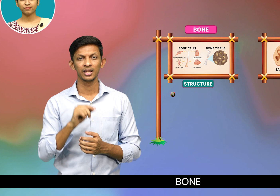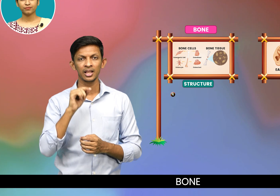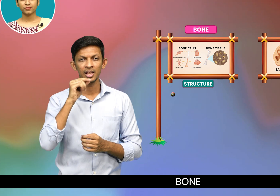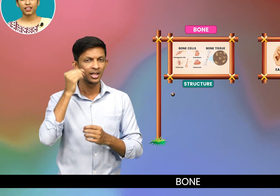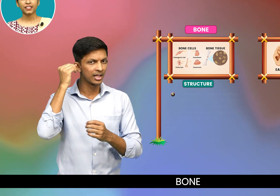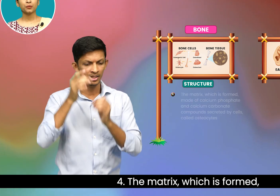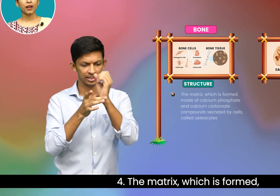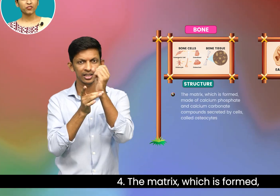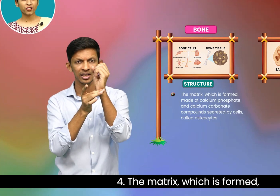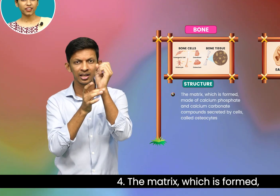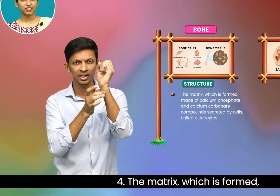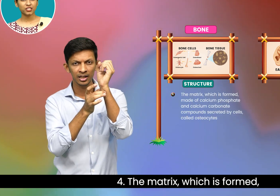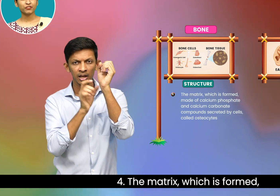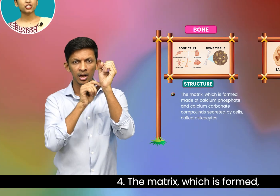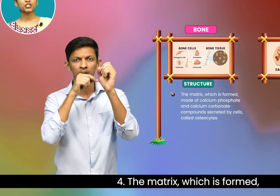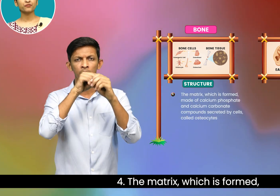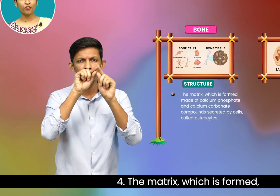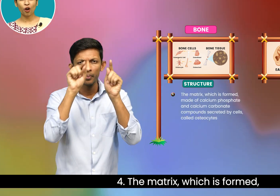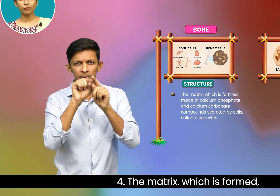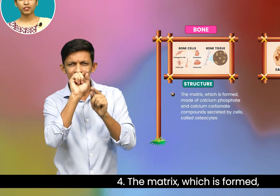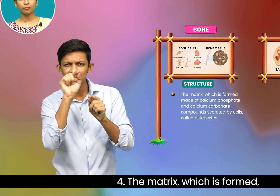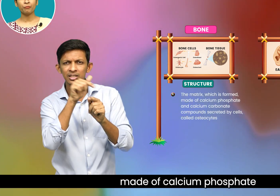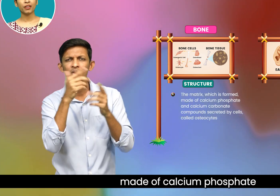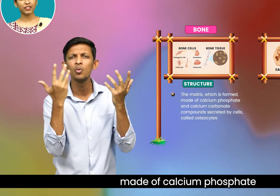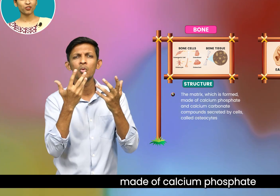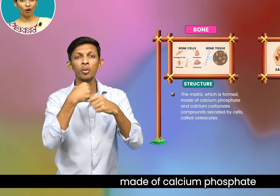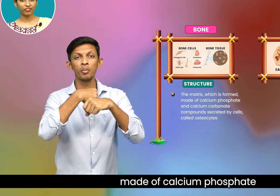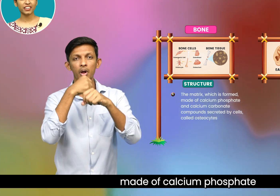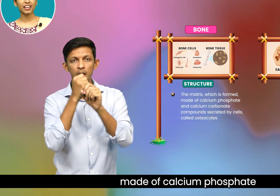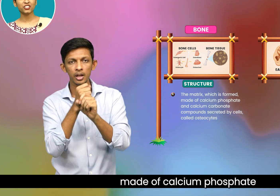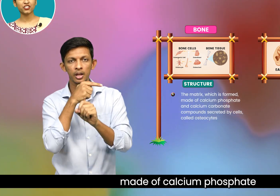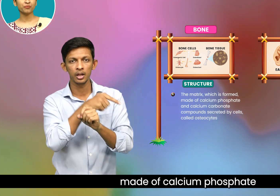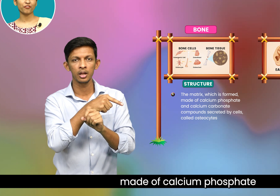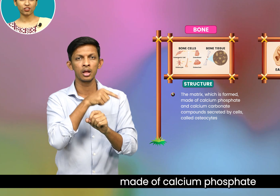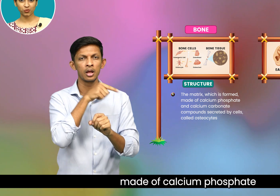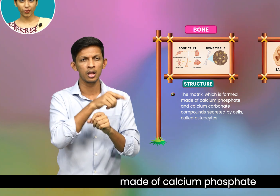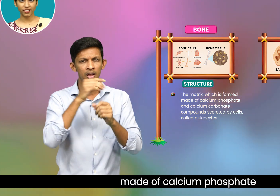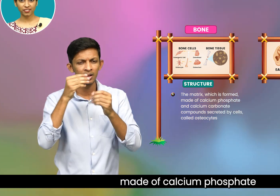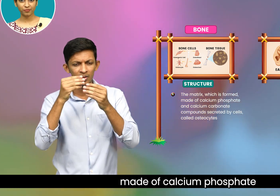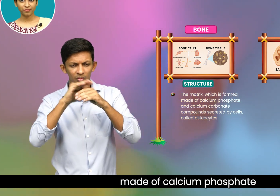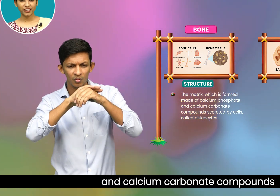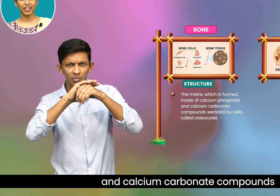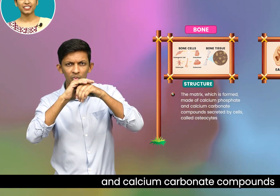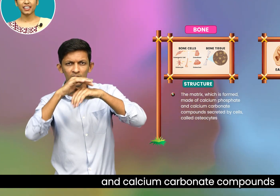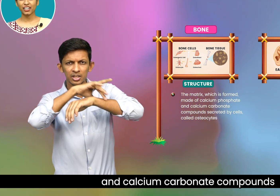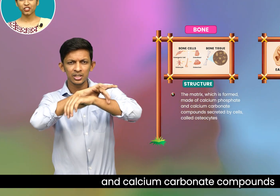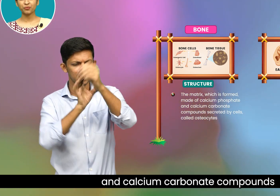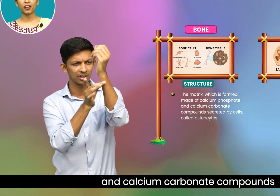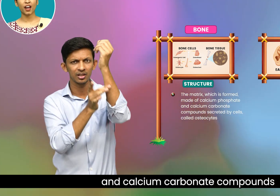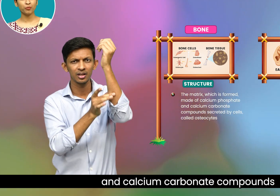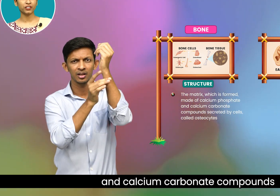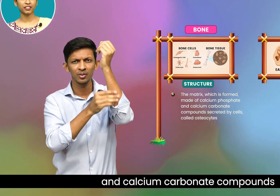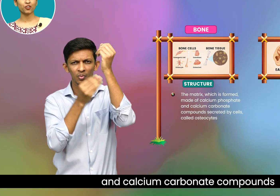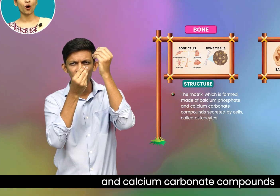Bone. The matrix, which is formed made of calcium phosphate and